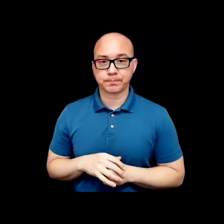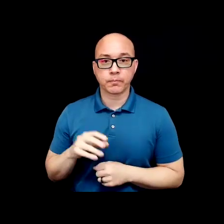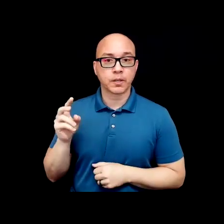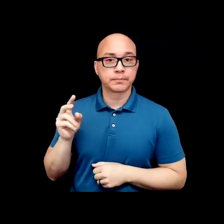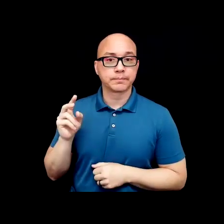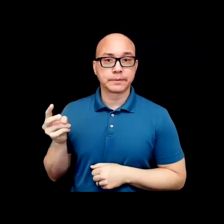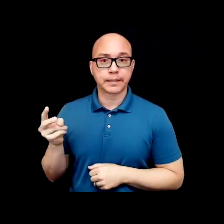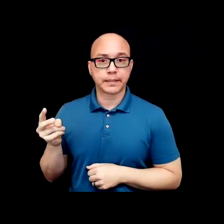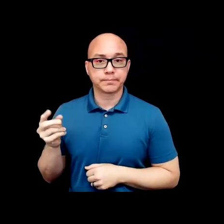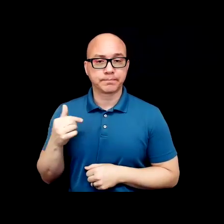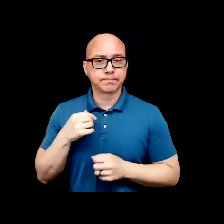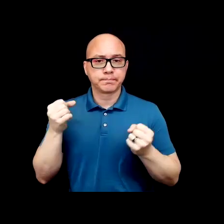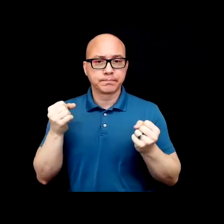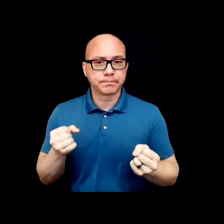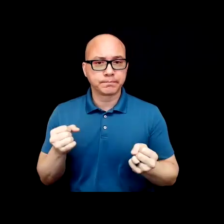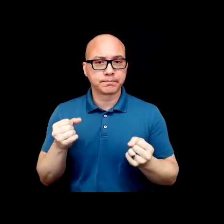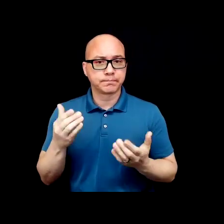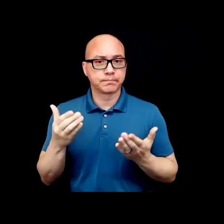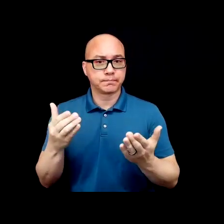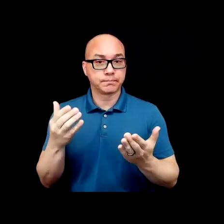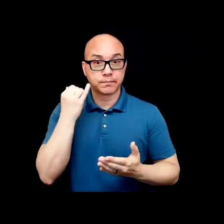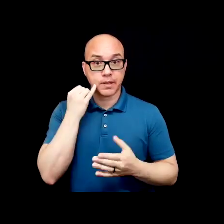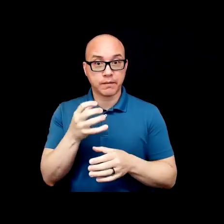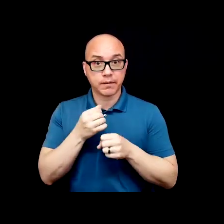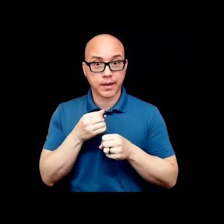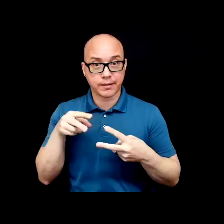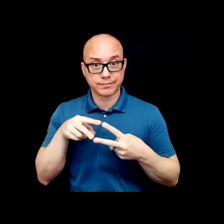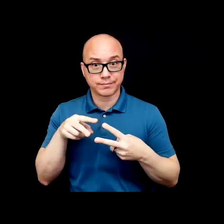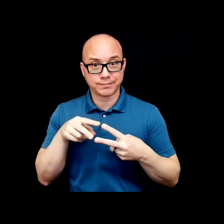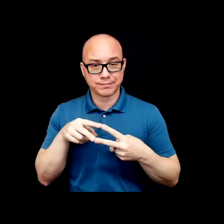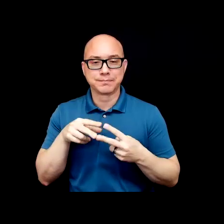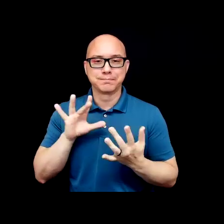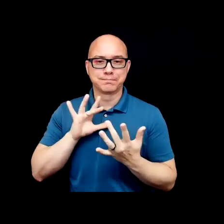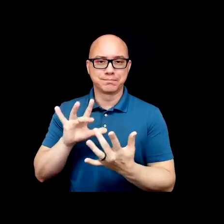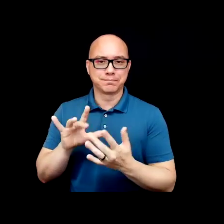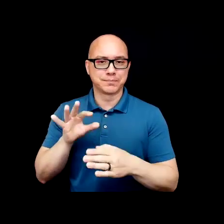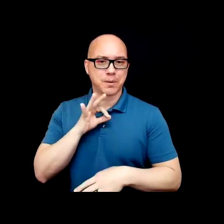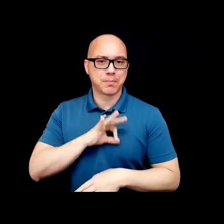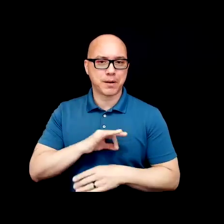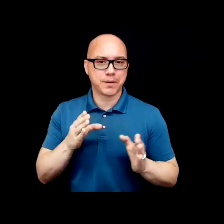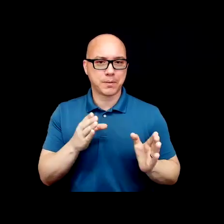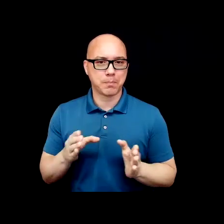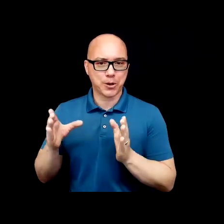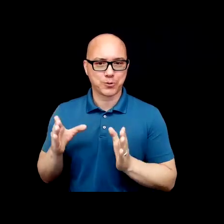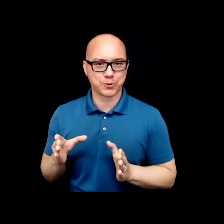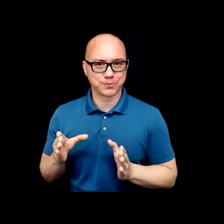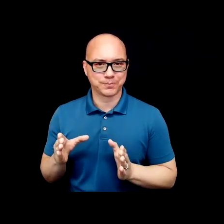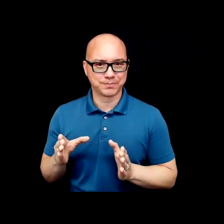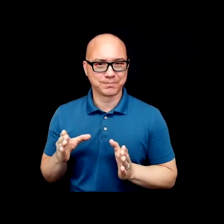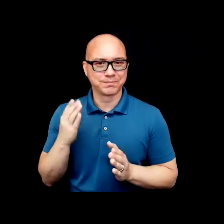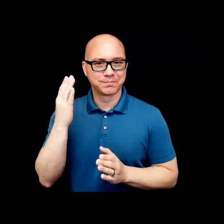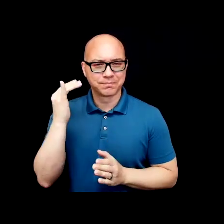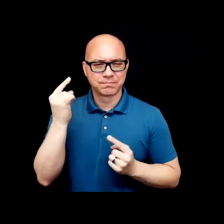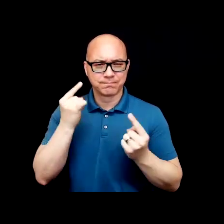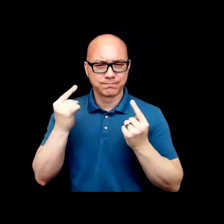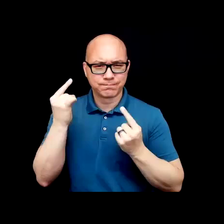recommend anybody receiving SSI or SSDI to reach out to a benefit planner to get help thinking through business structures as